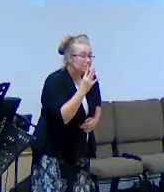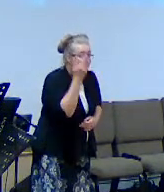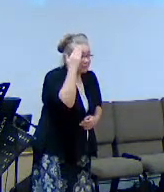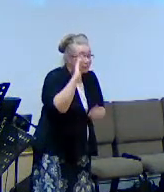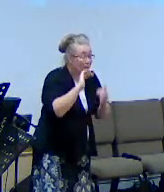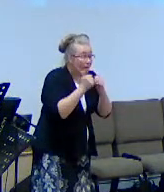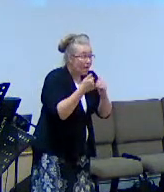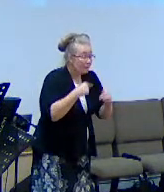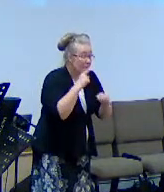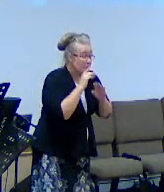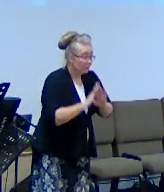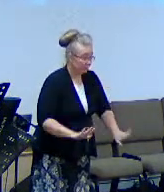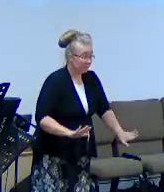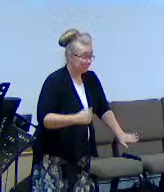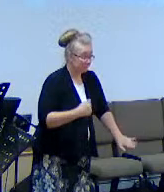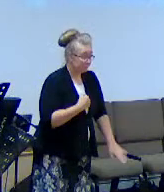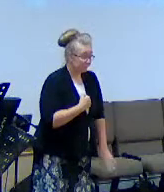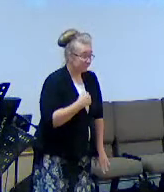quiet.